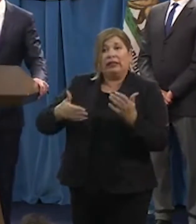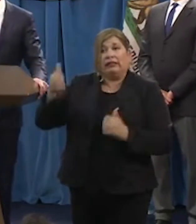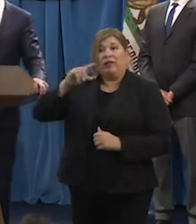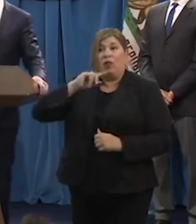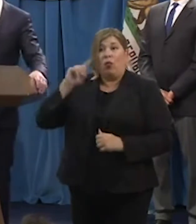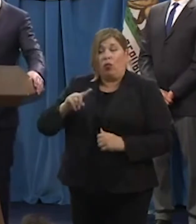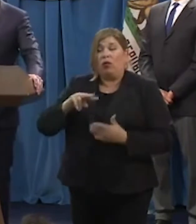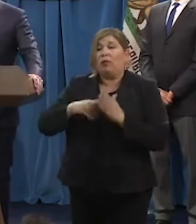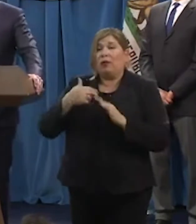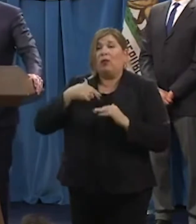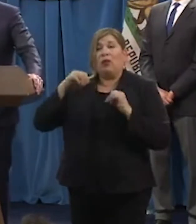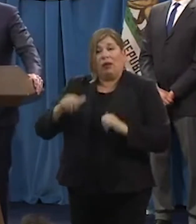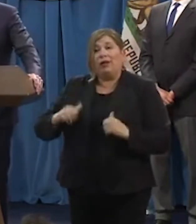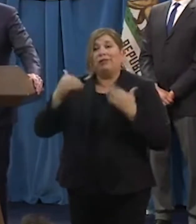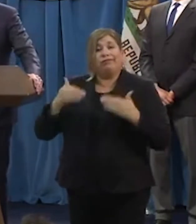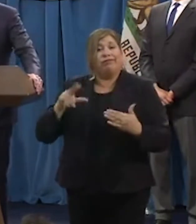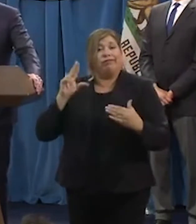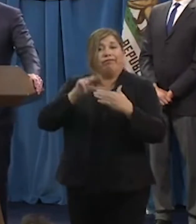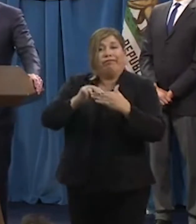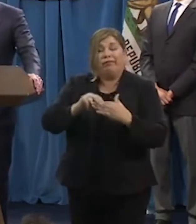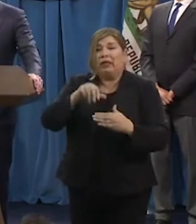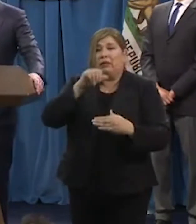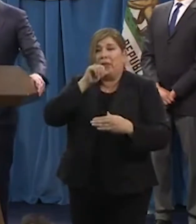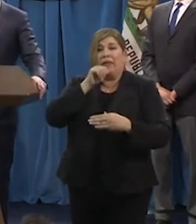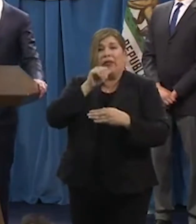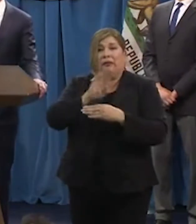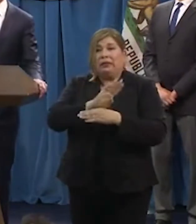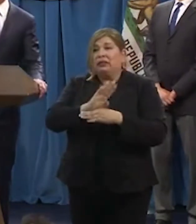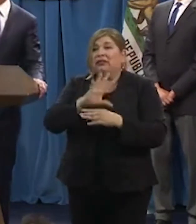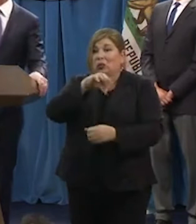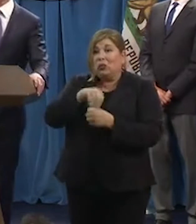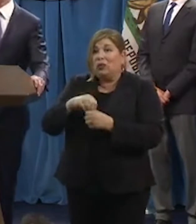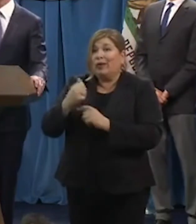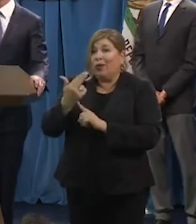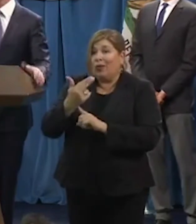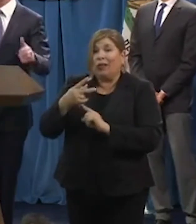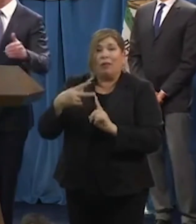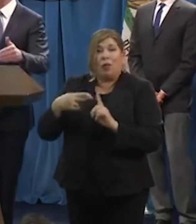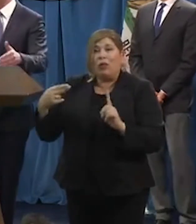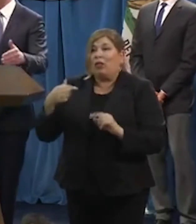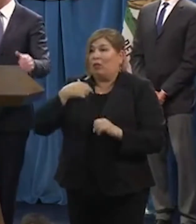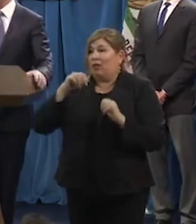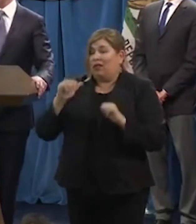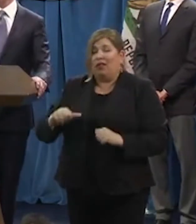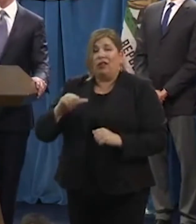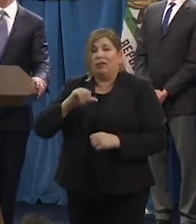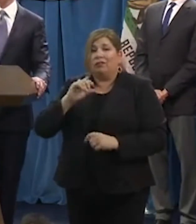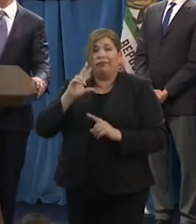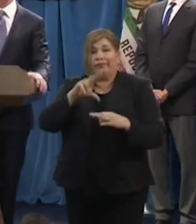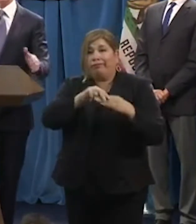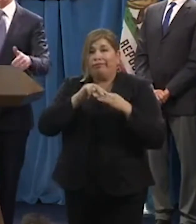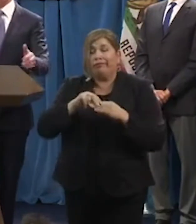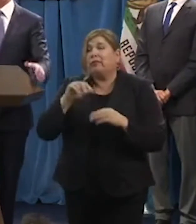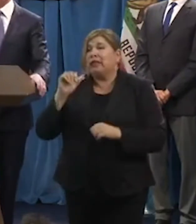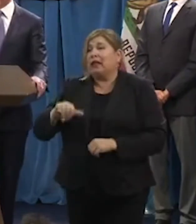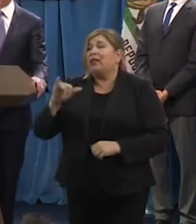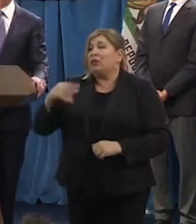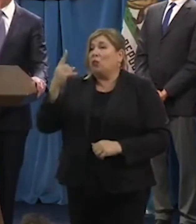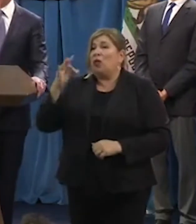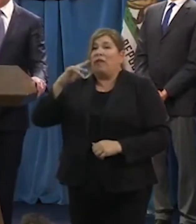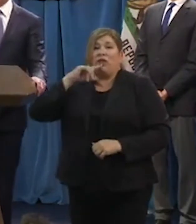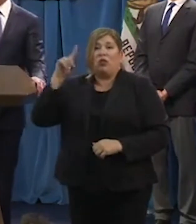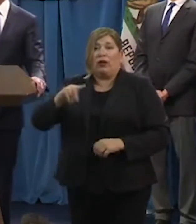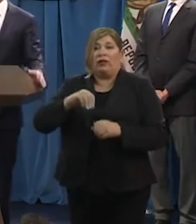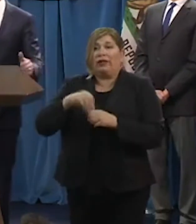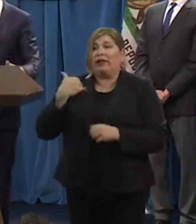existing private sector assets, including hotels and motels. That was one of the directives in the